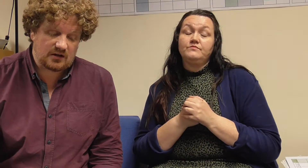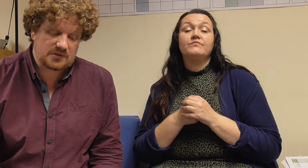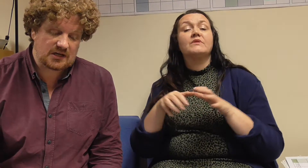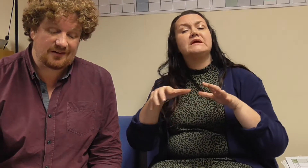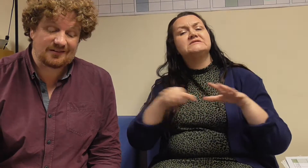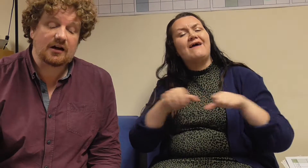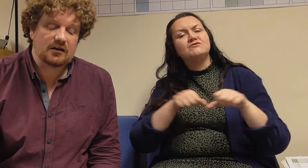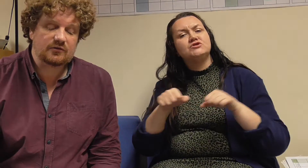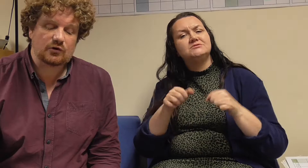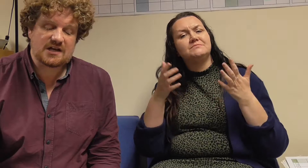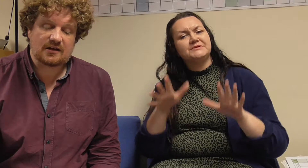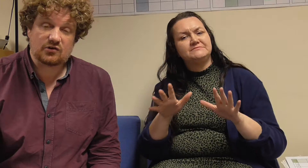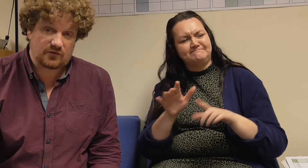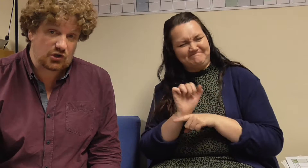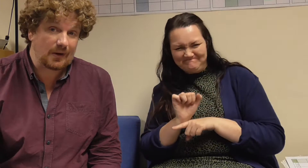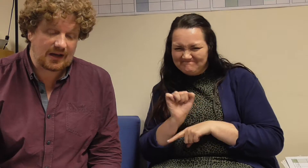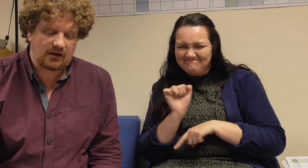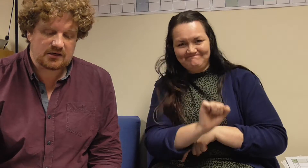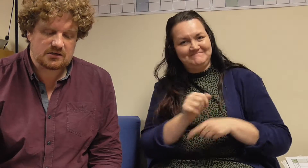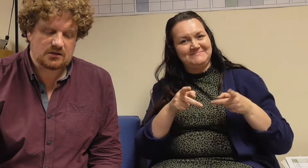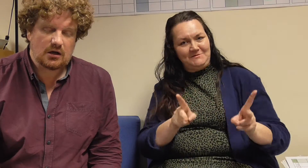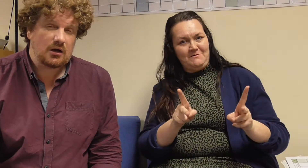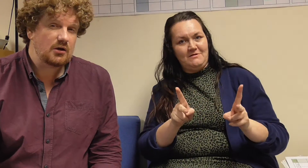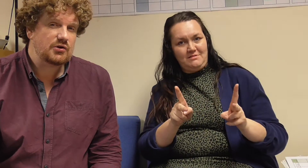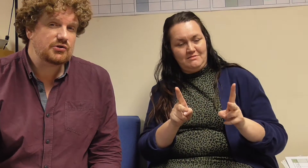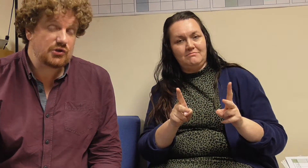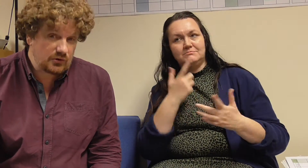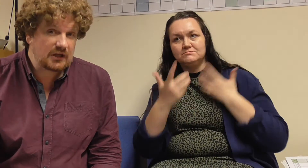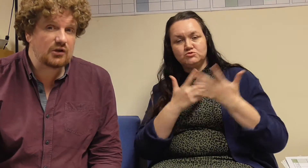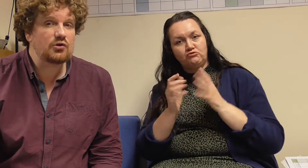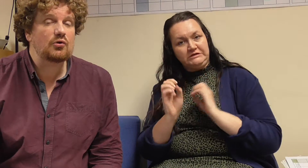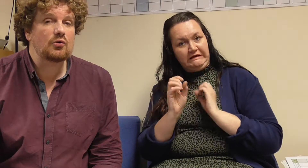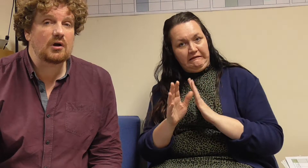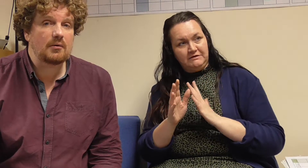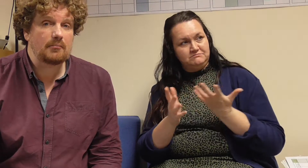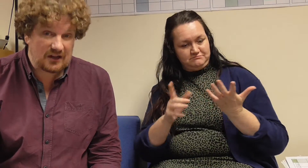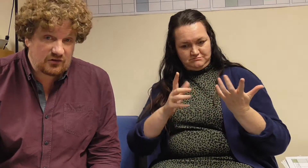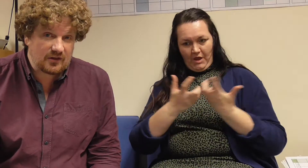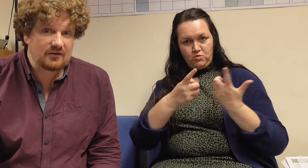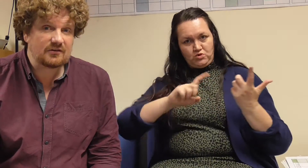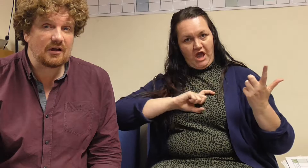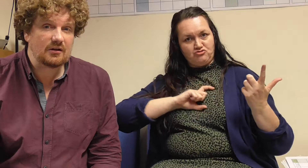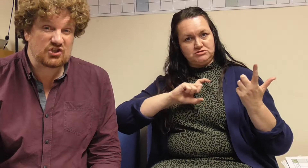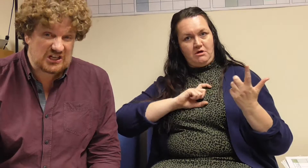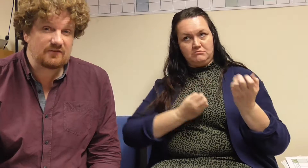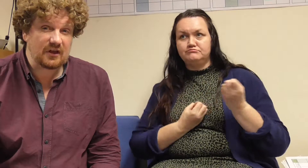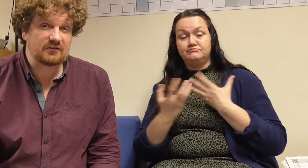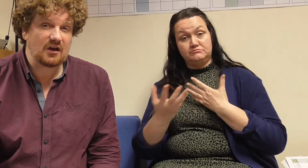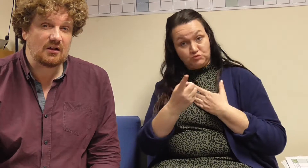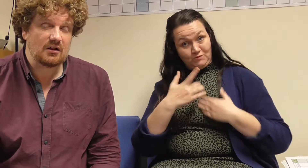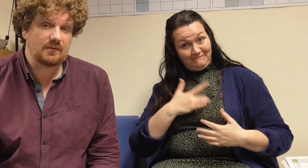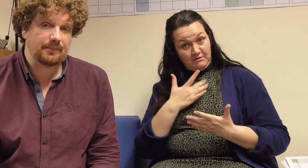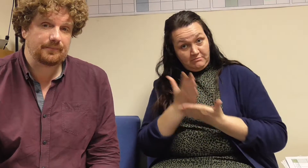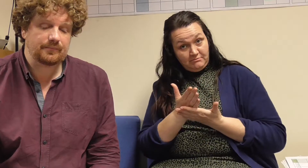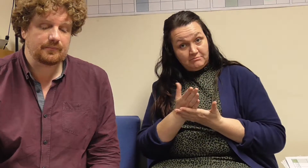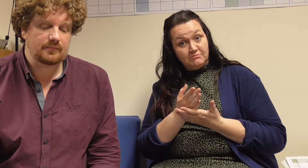Scavengers had a particular style of storytelling and of showing character. Do you think you matched that style, achieved that